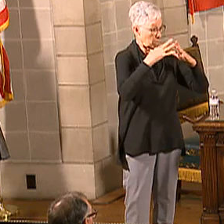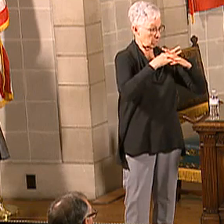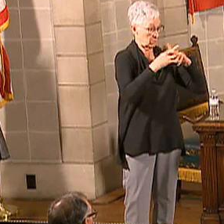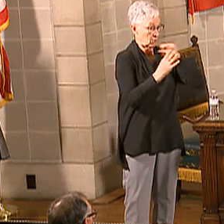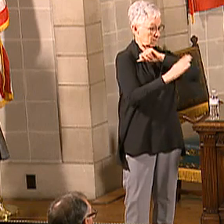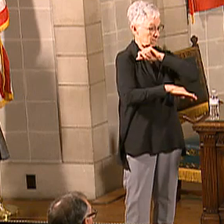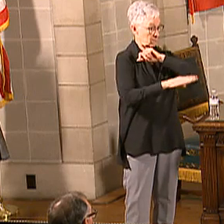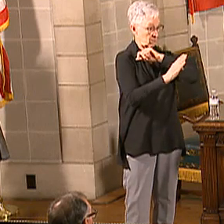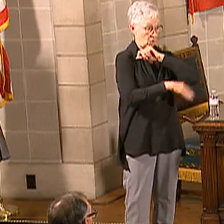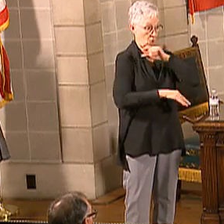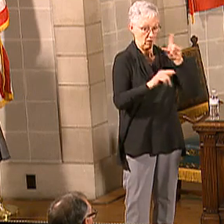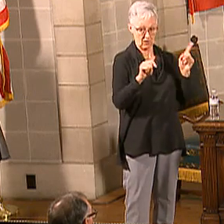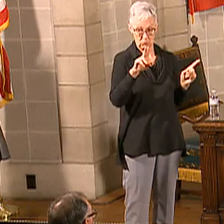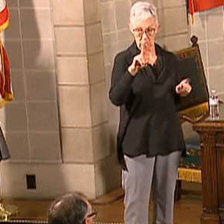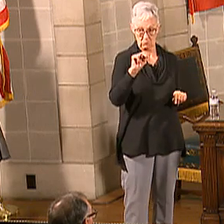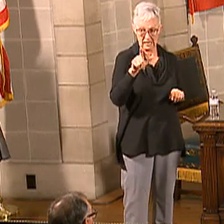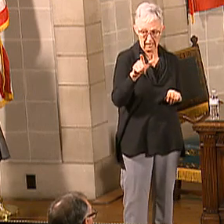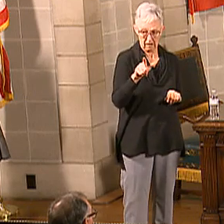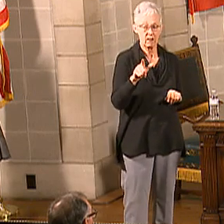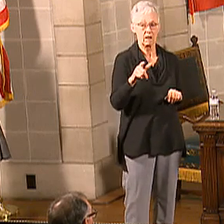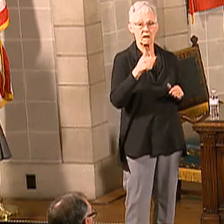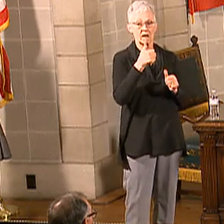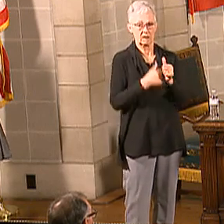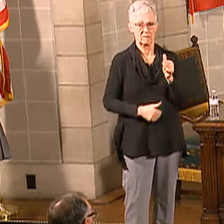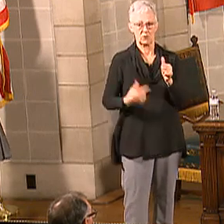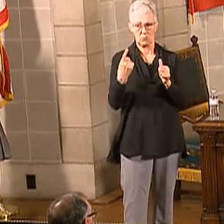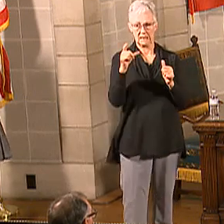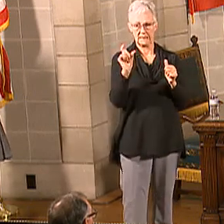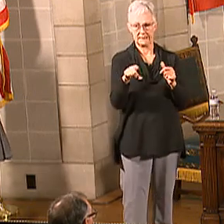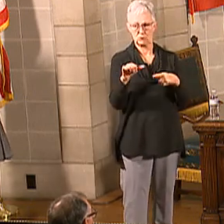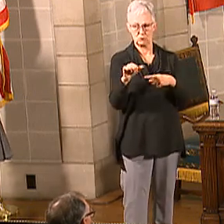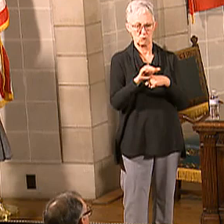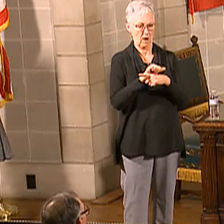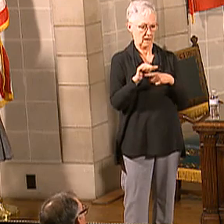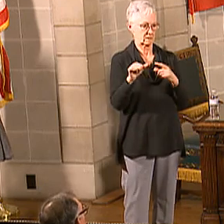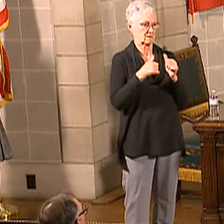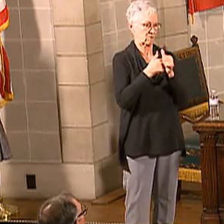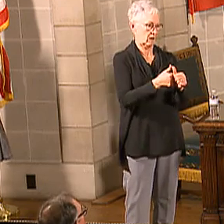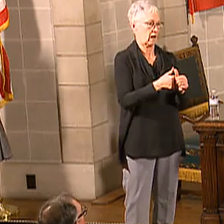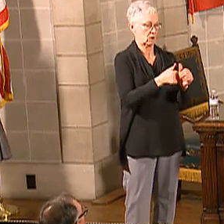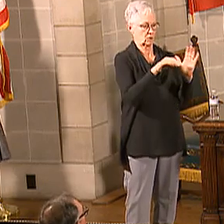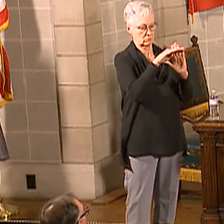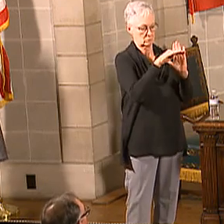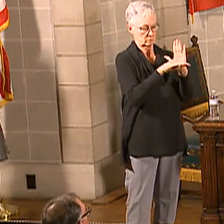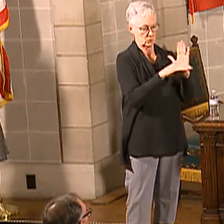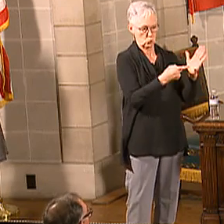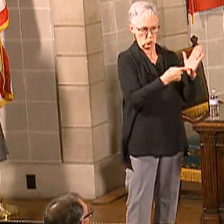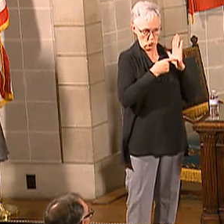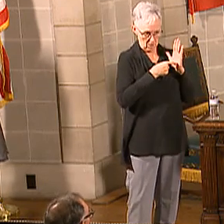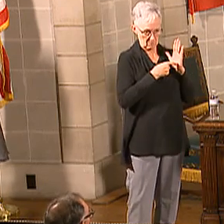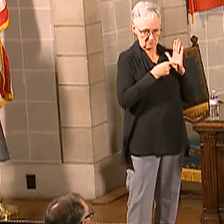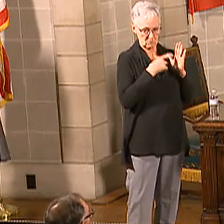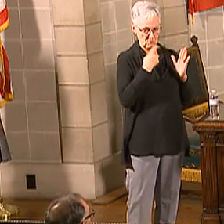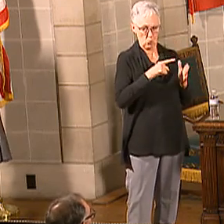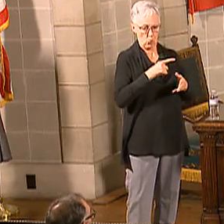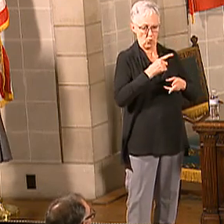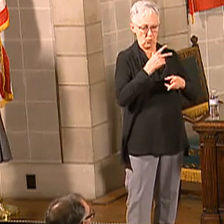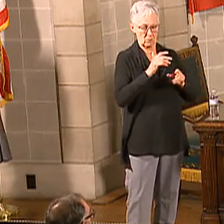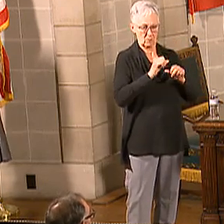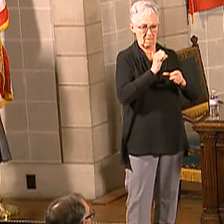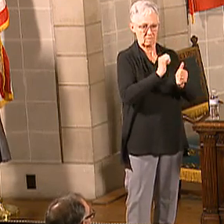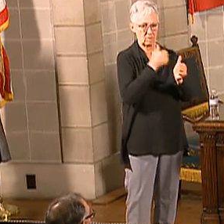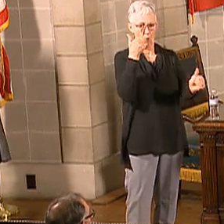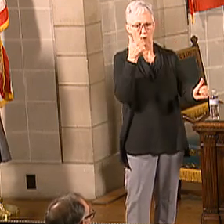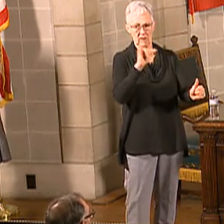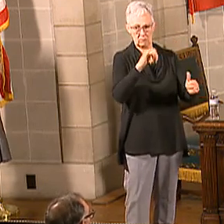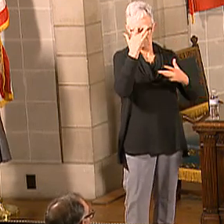in all these social hygiene, social distancing, physical distancing things we've talked about. His second question is, with expanded testing, we're seeing